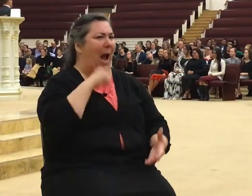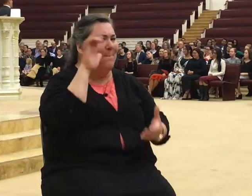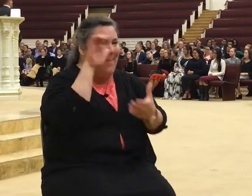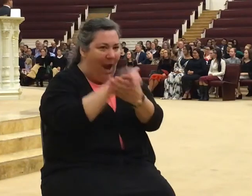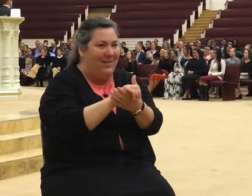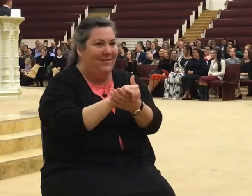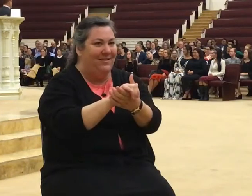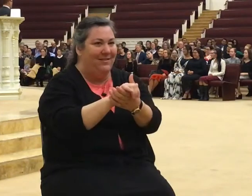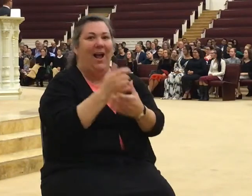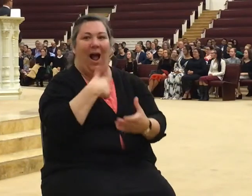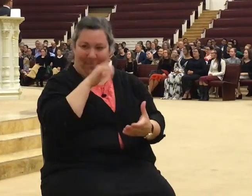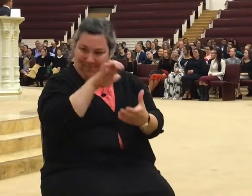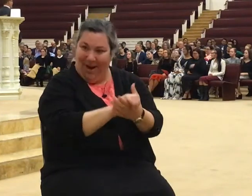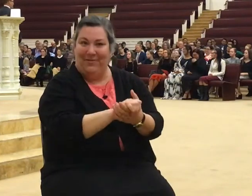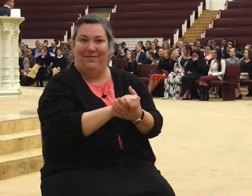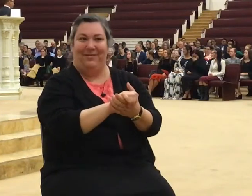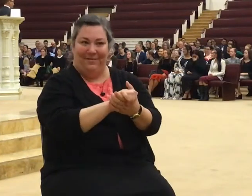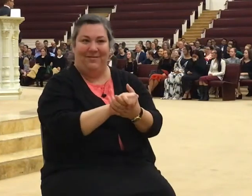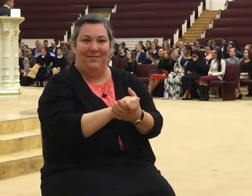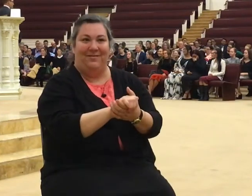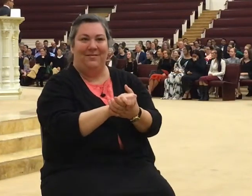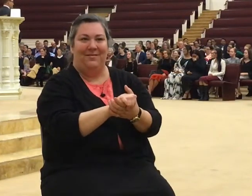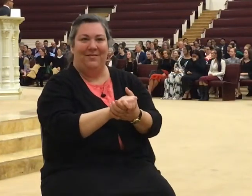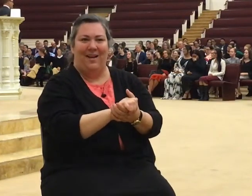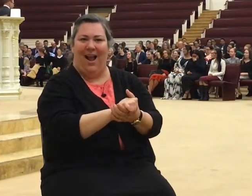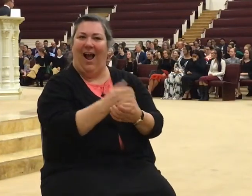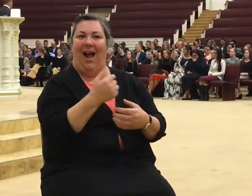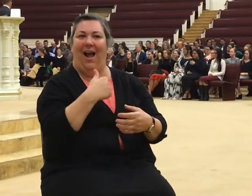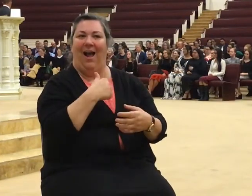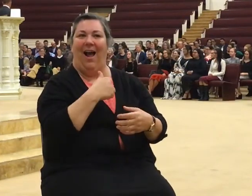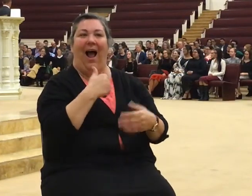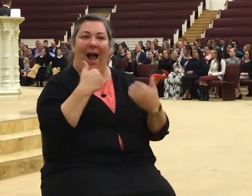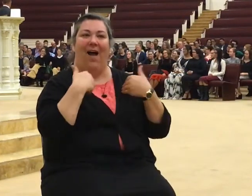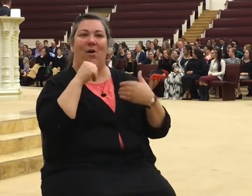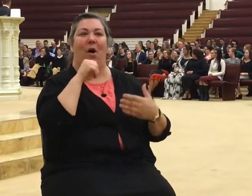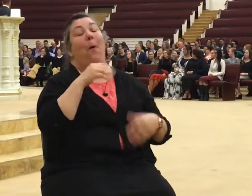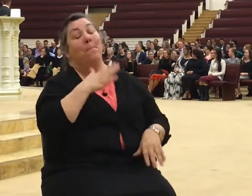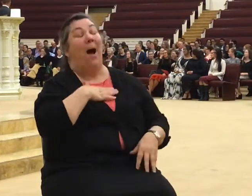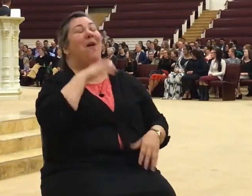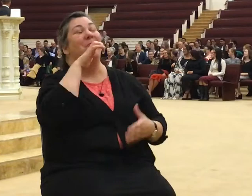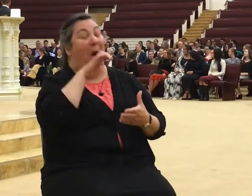And my wife has ticked me off before. Imagine that.